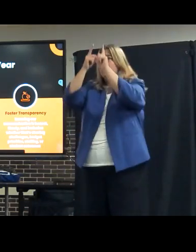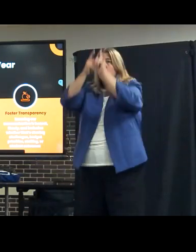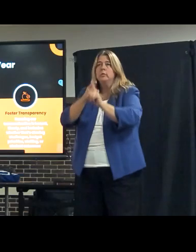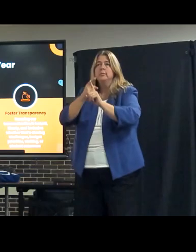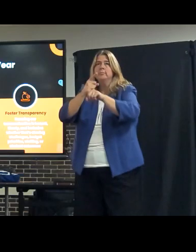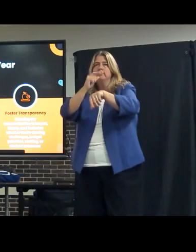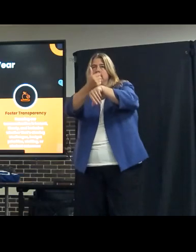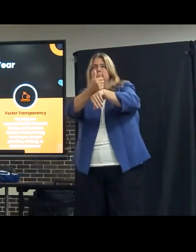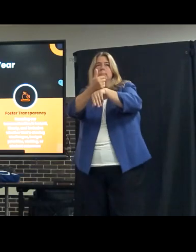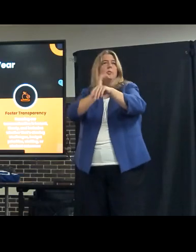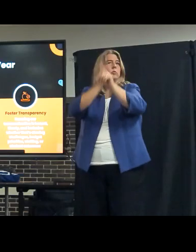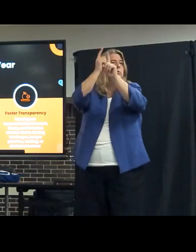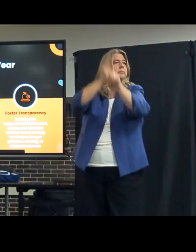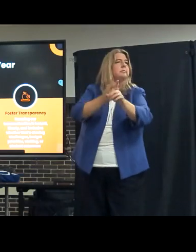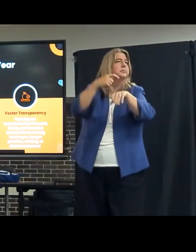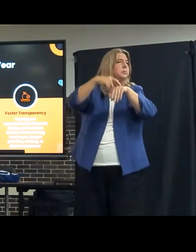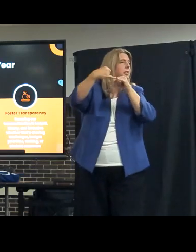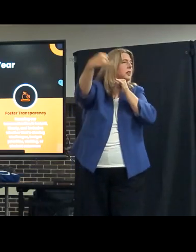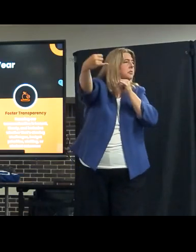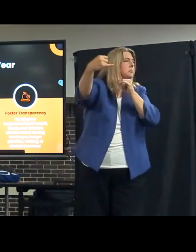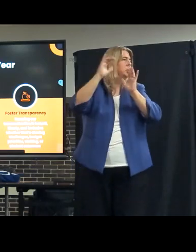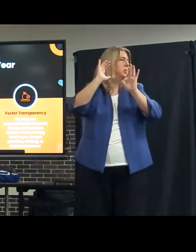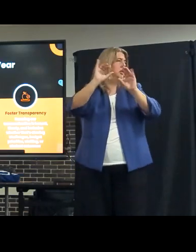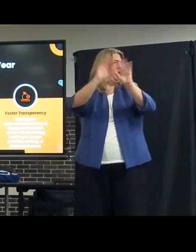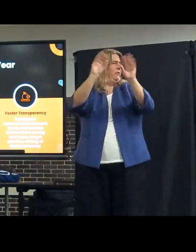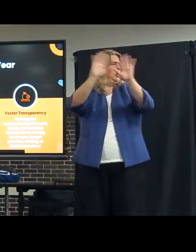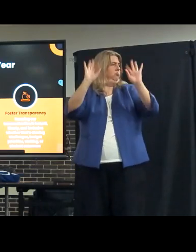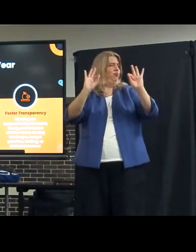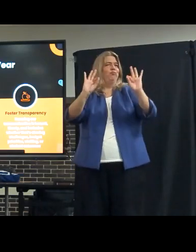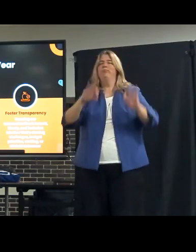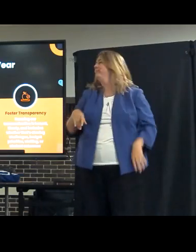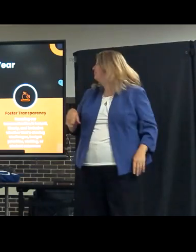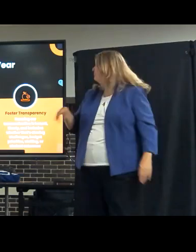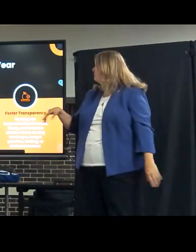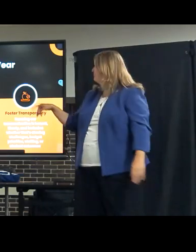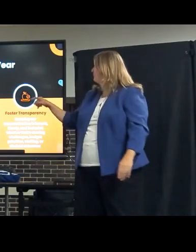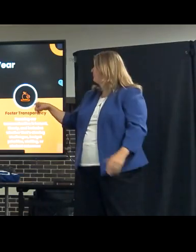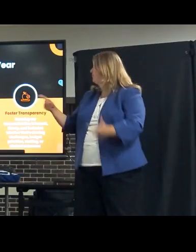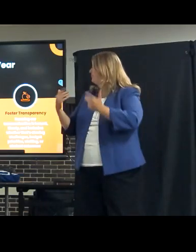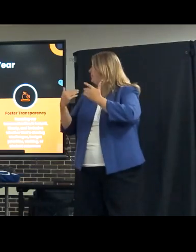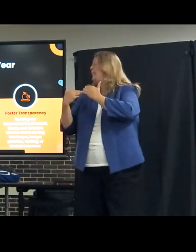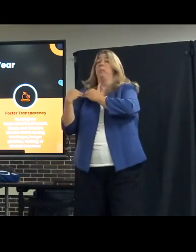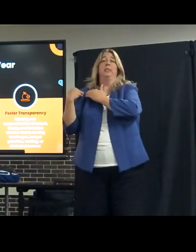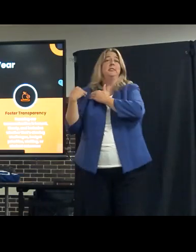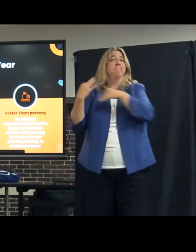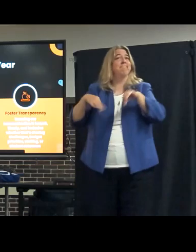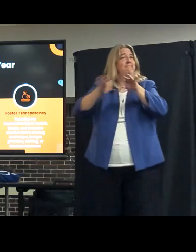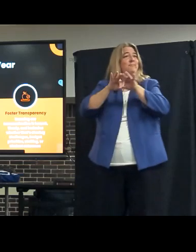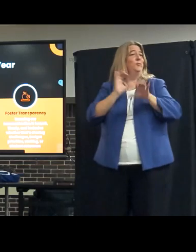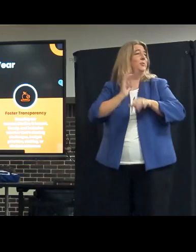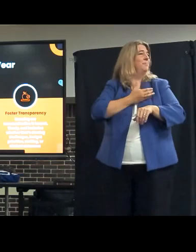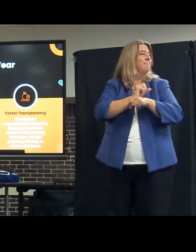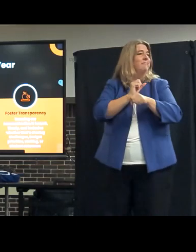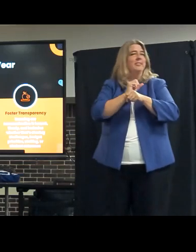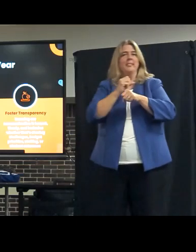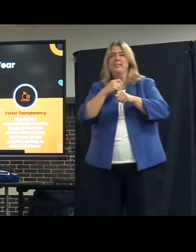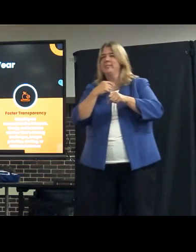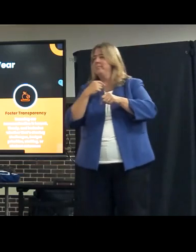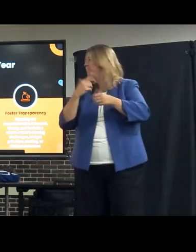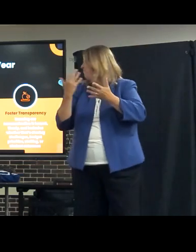page, and to ensure that our goals are established and timelines are met. And then to